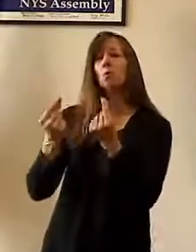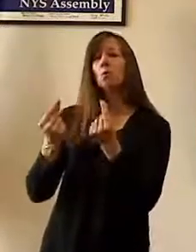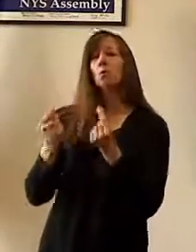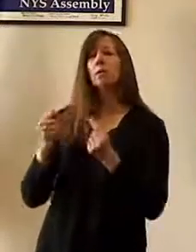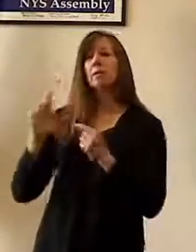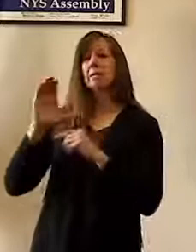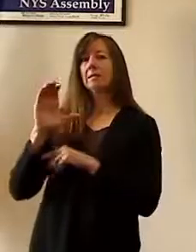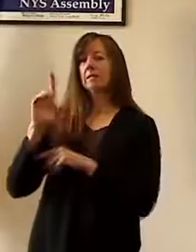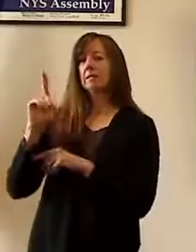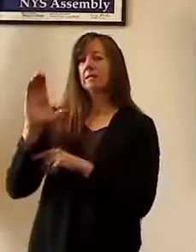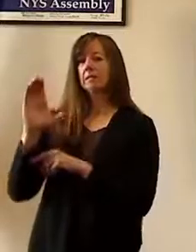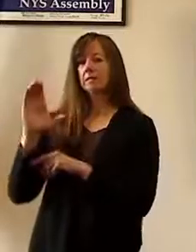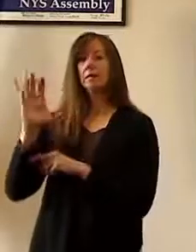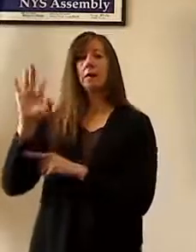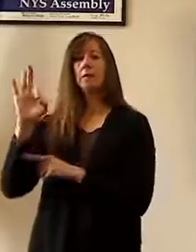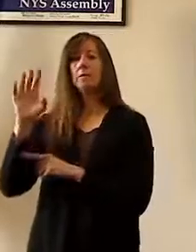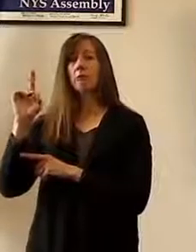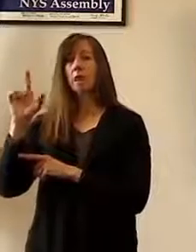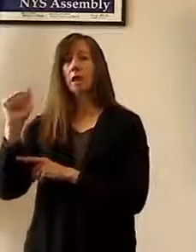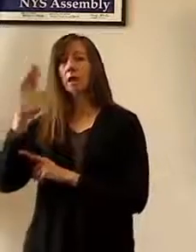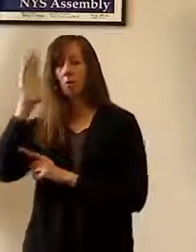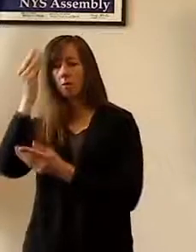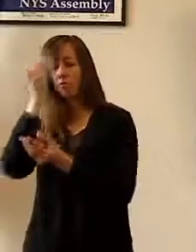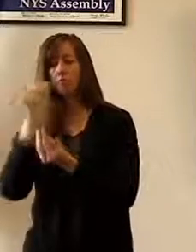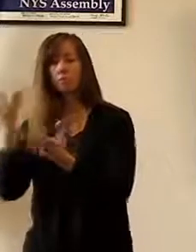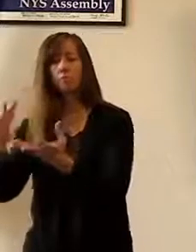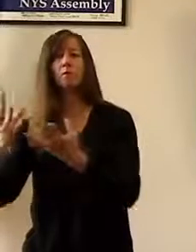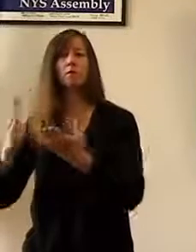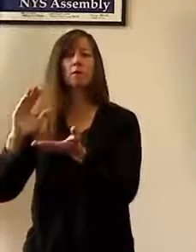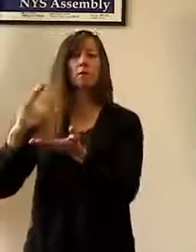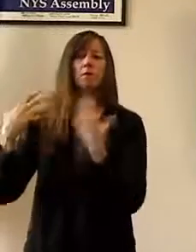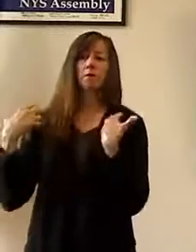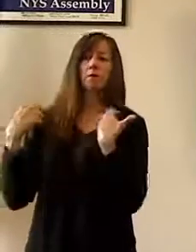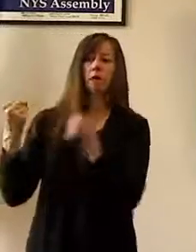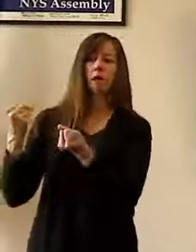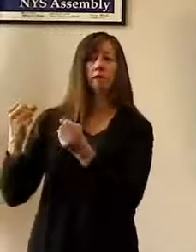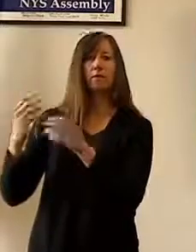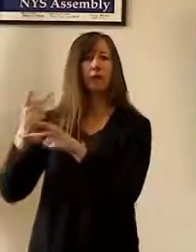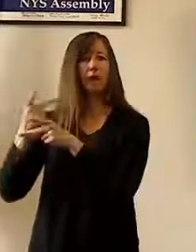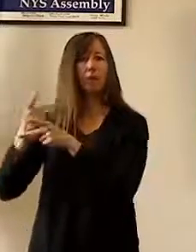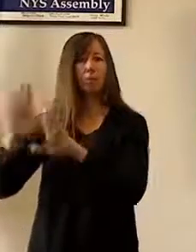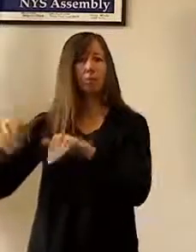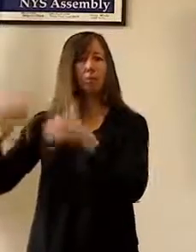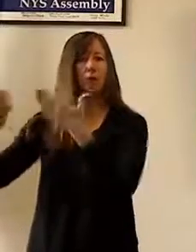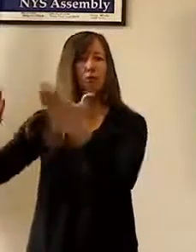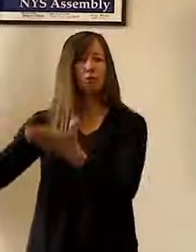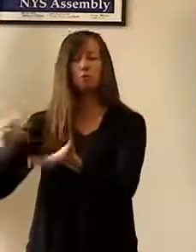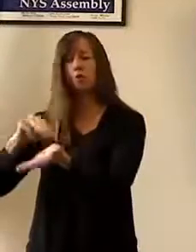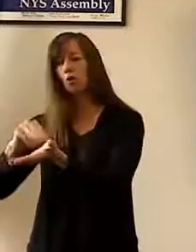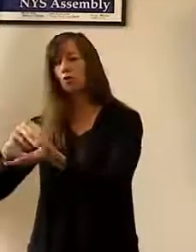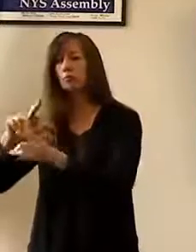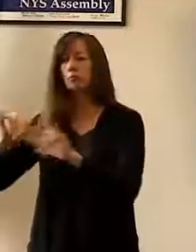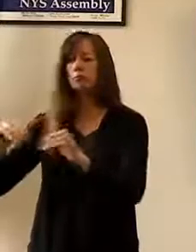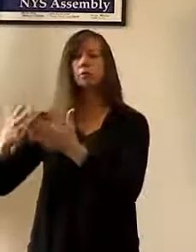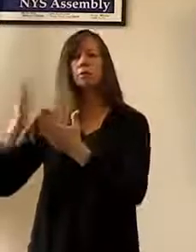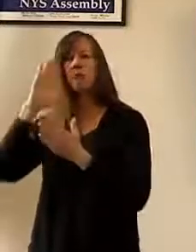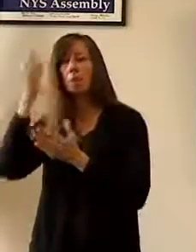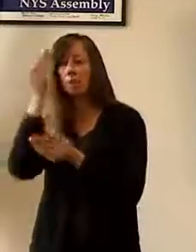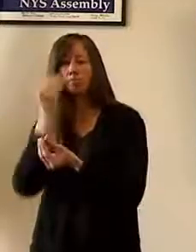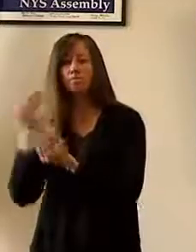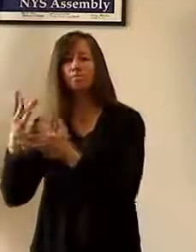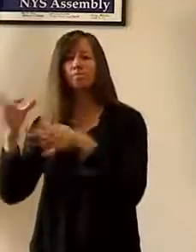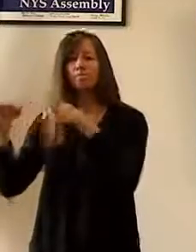situation, but also to the fact that the blood clots that's associated